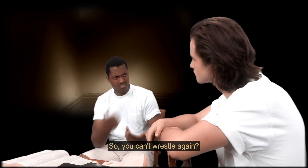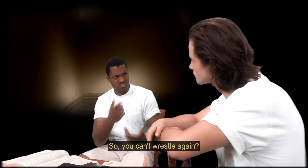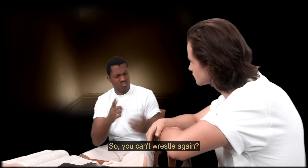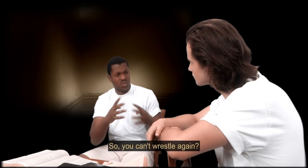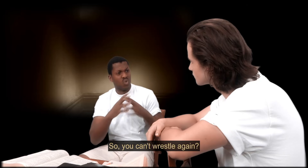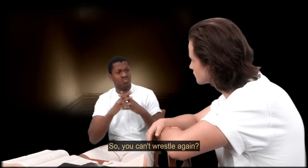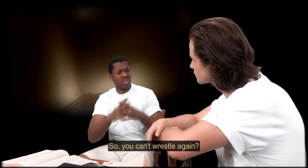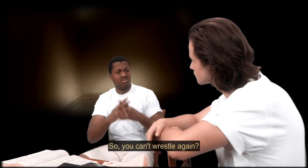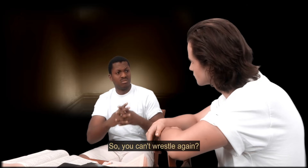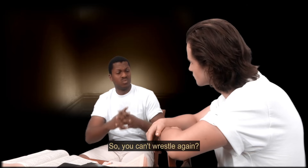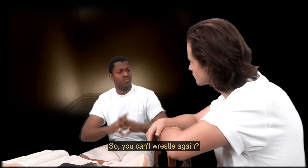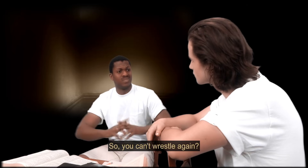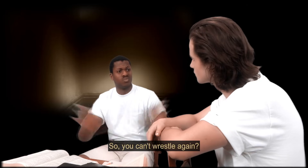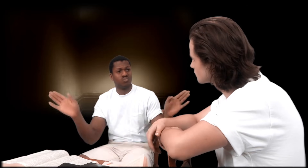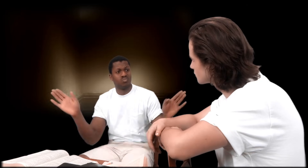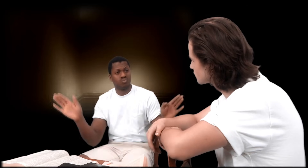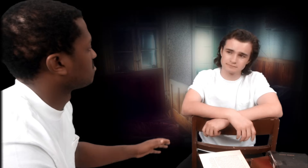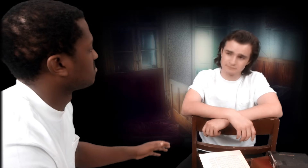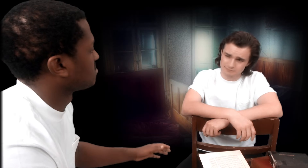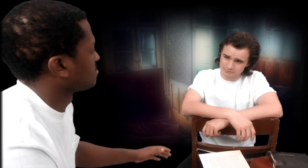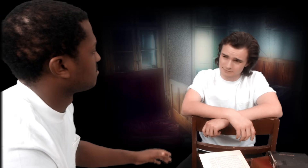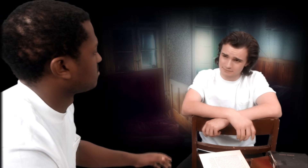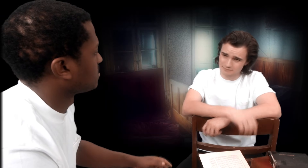So you can wrestle again?